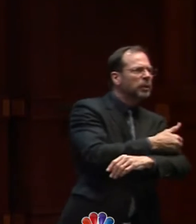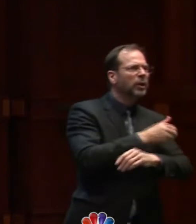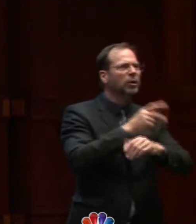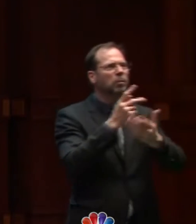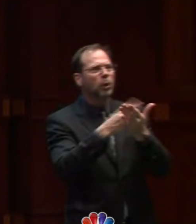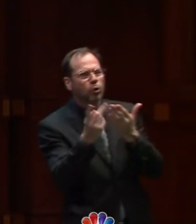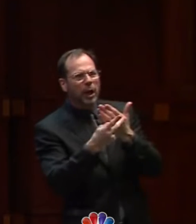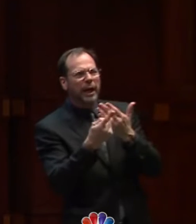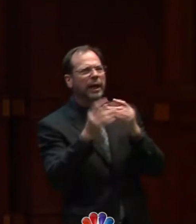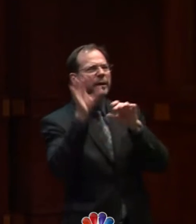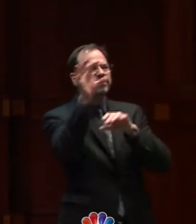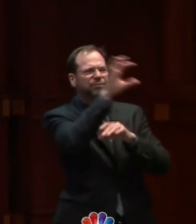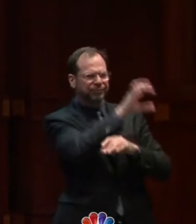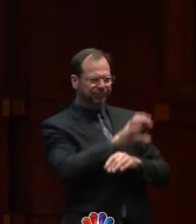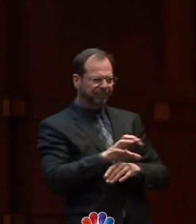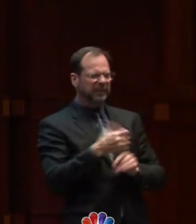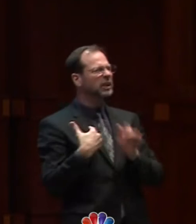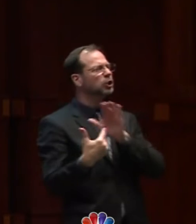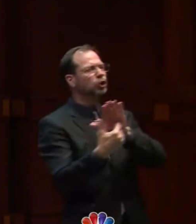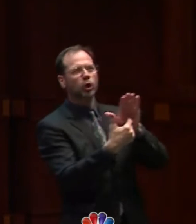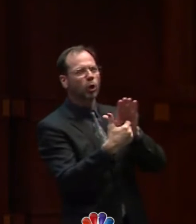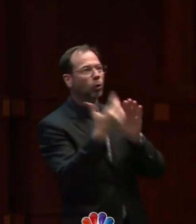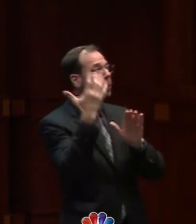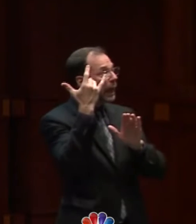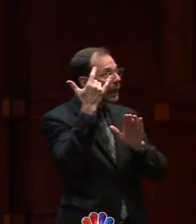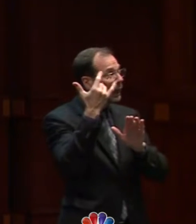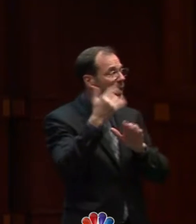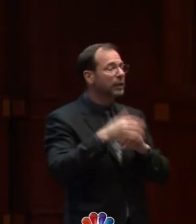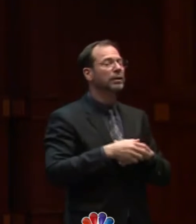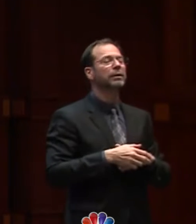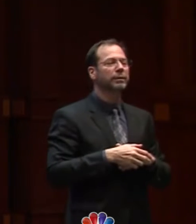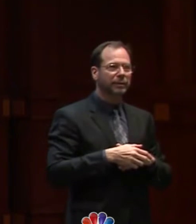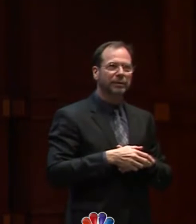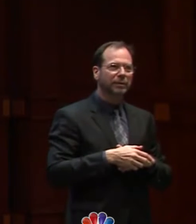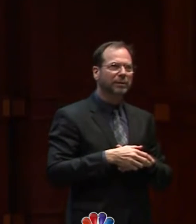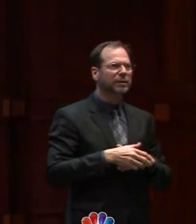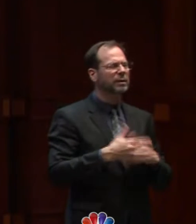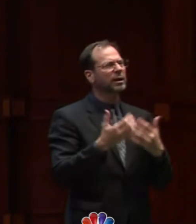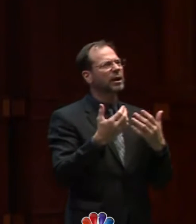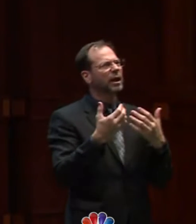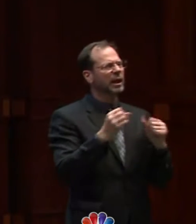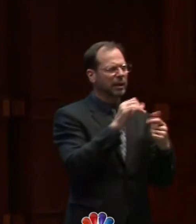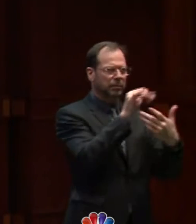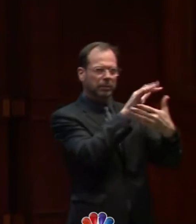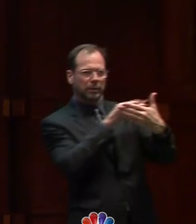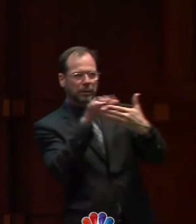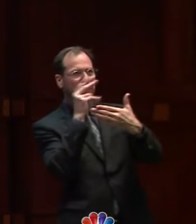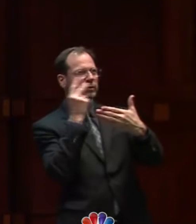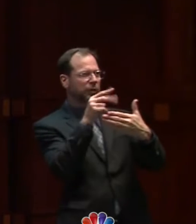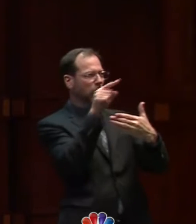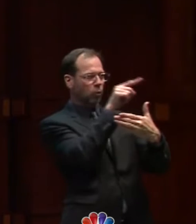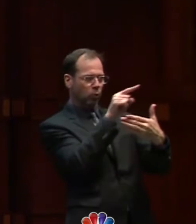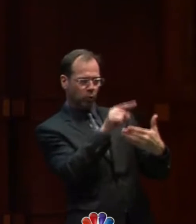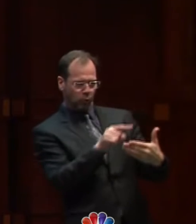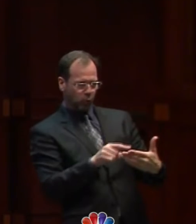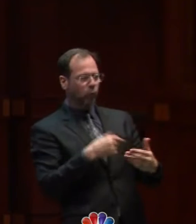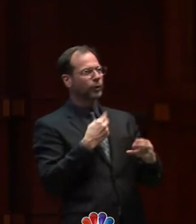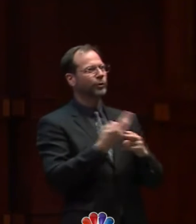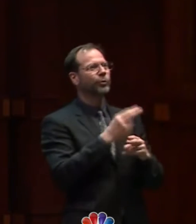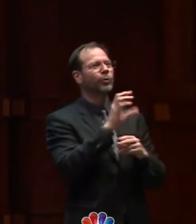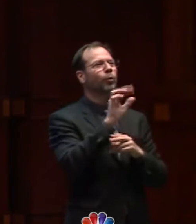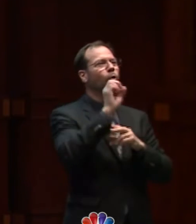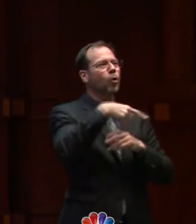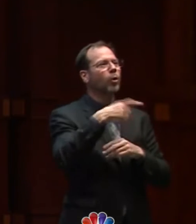preparedness. I put that up there just to show you there's a lot that can be looked at out there. We utilize the Corps of